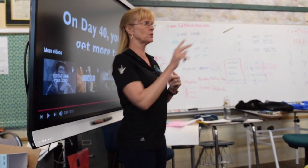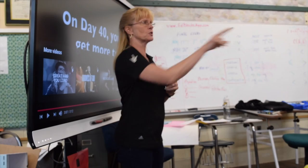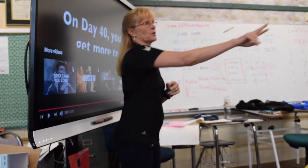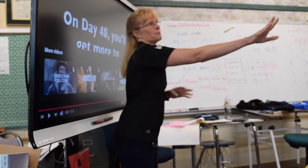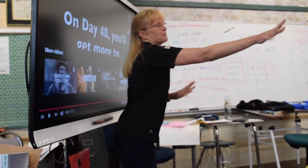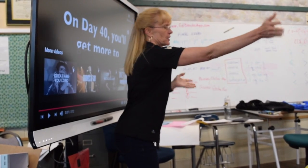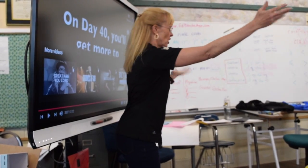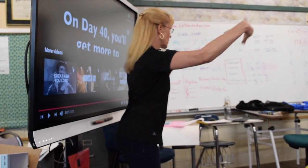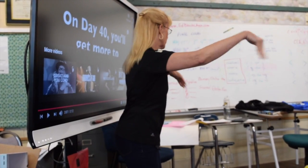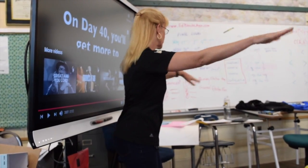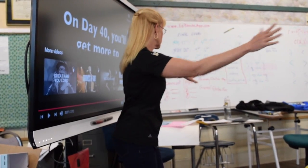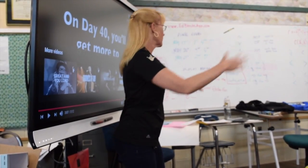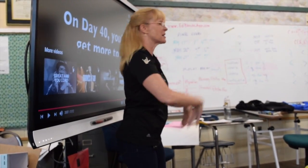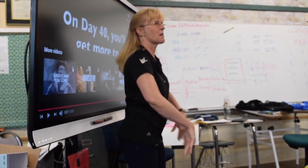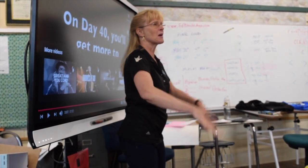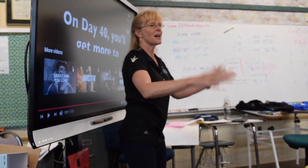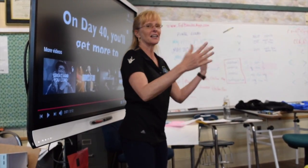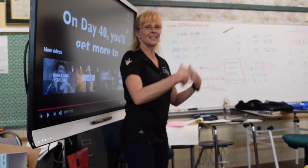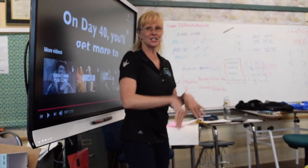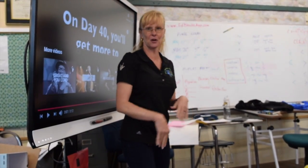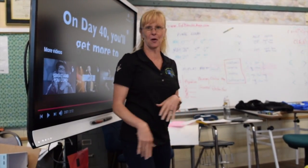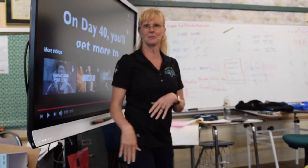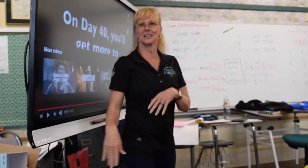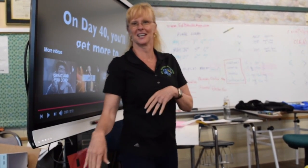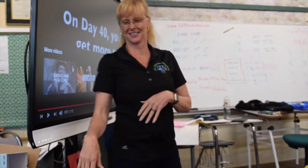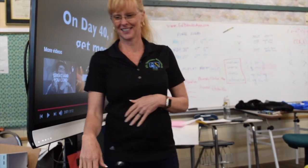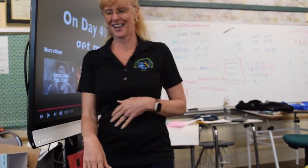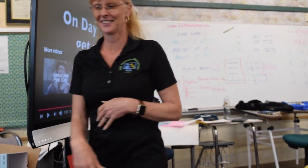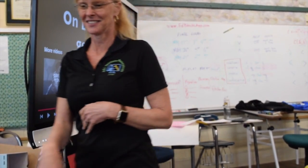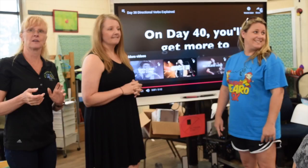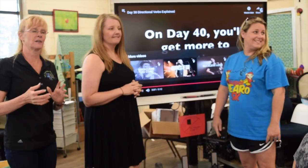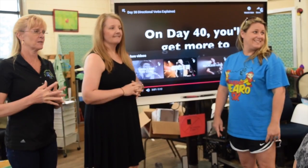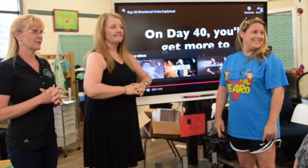two. Y'all come on, let's show them.